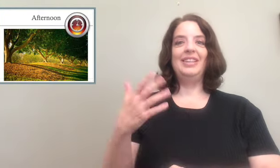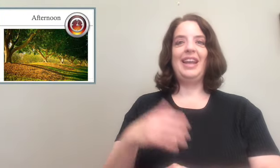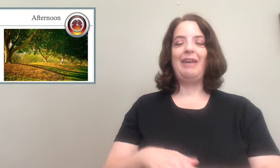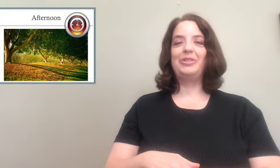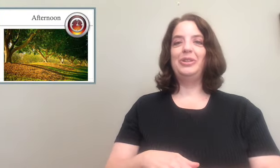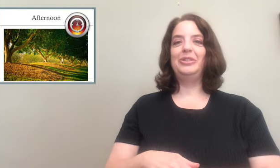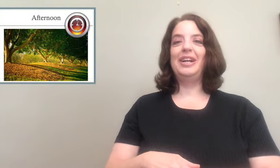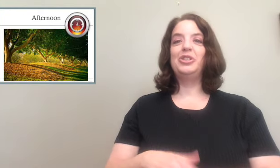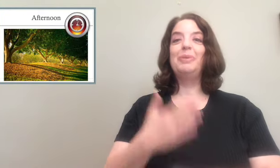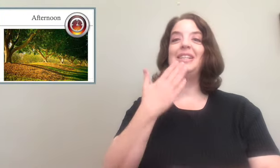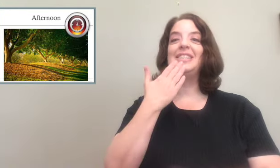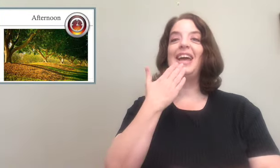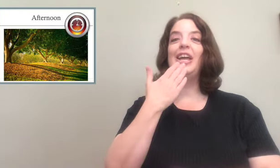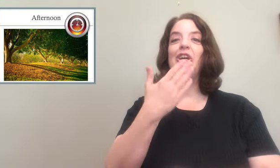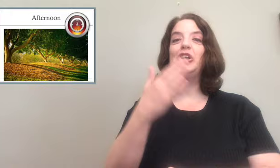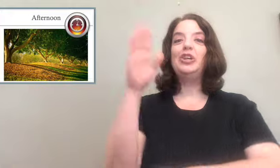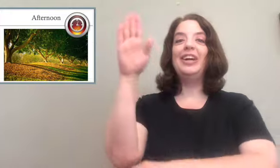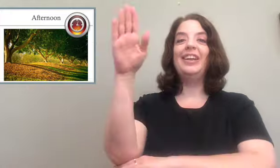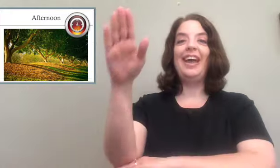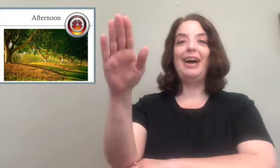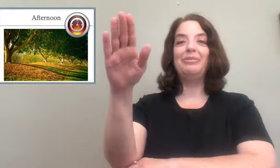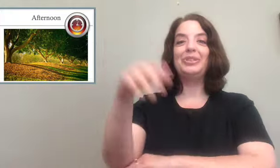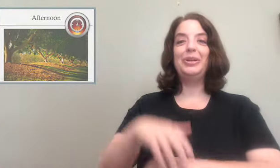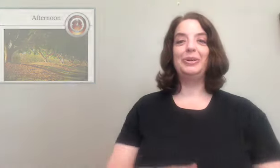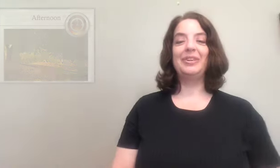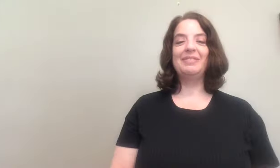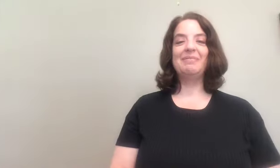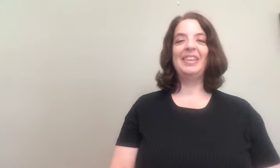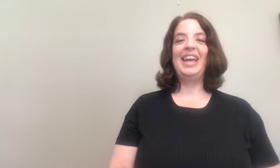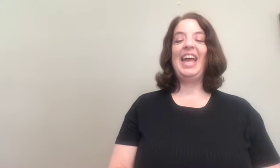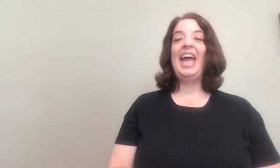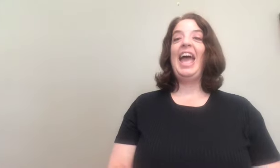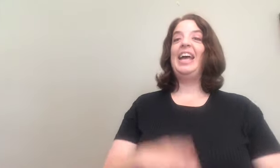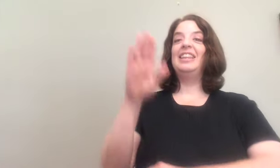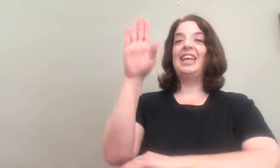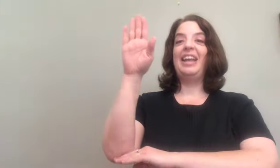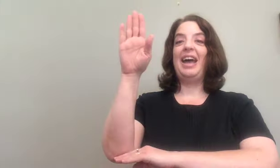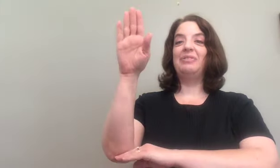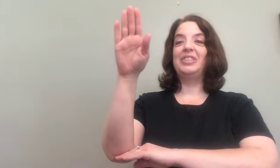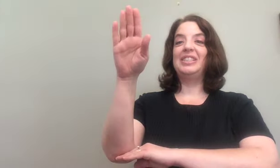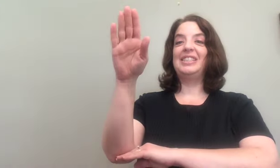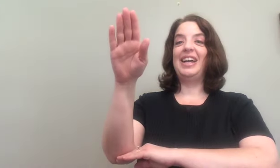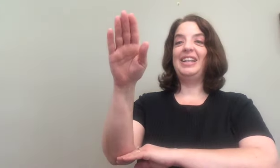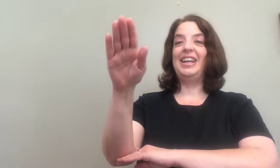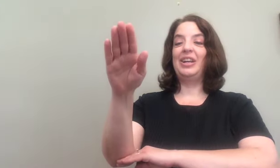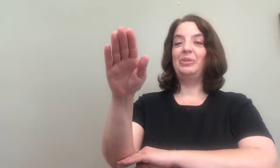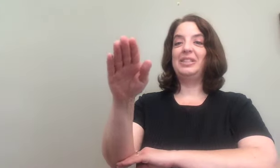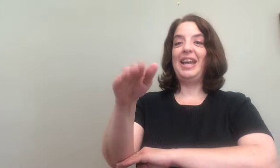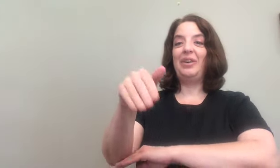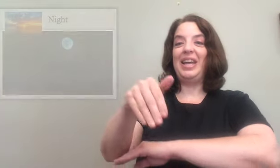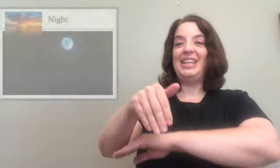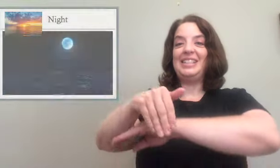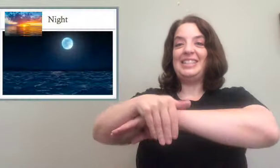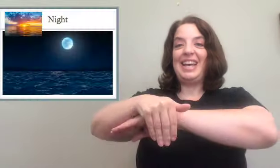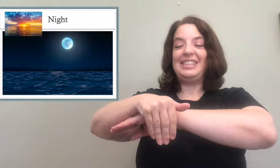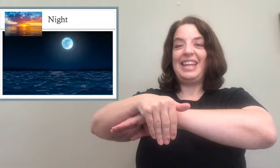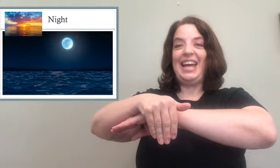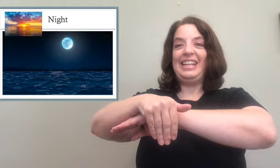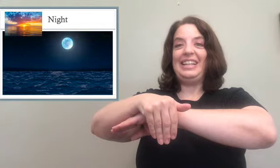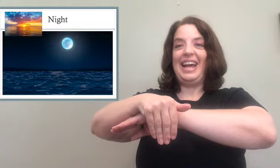an afternoon class, you might say good afternoon. And then after the sun goes down, it sets at